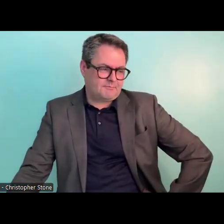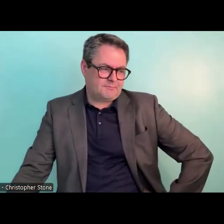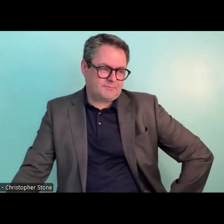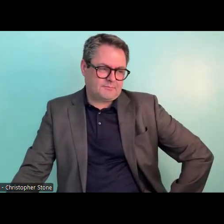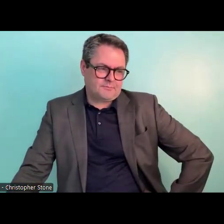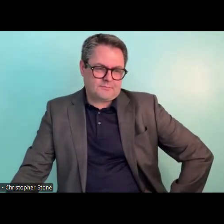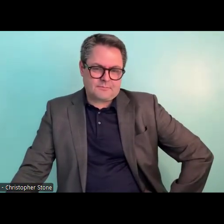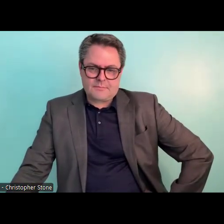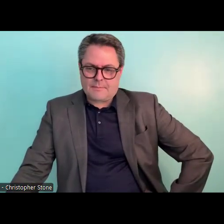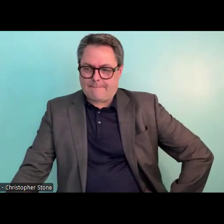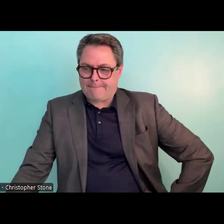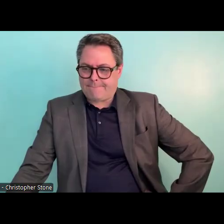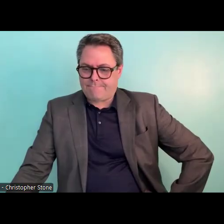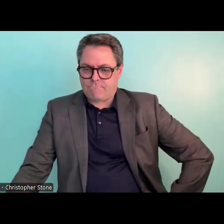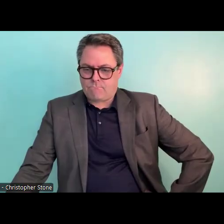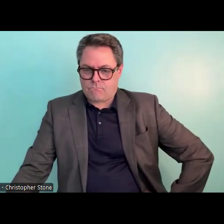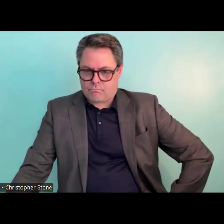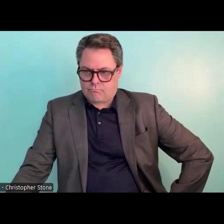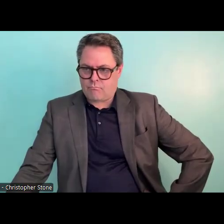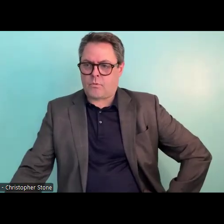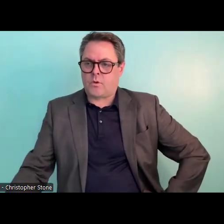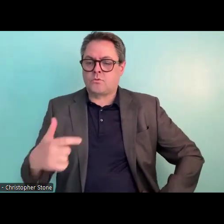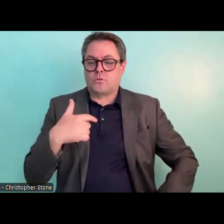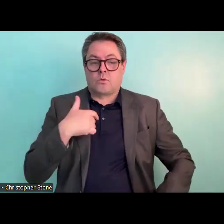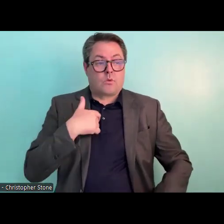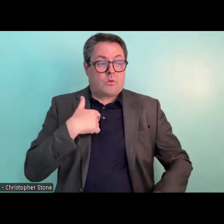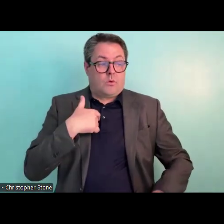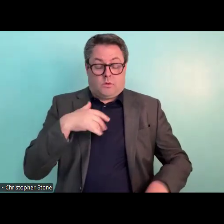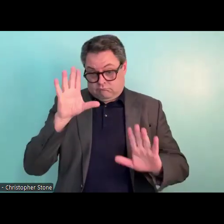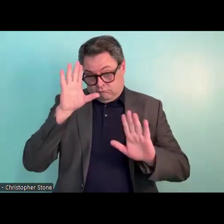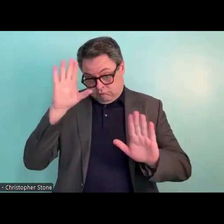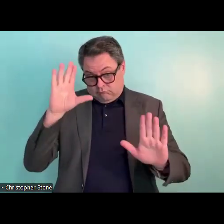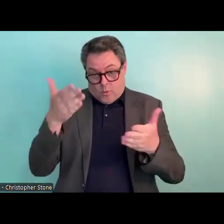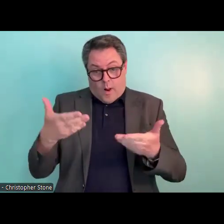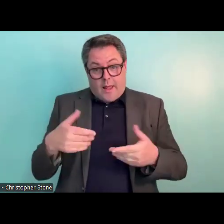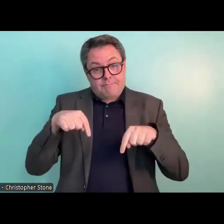using a platform like Zoom. We'll just have to muddle our way through it.